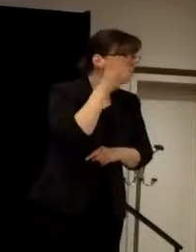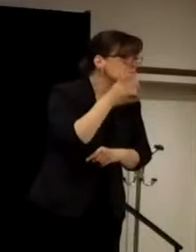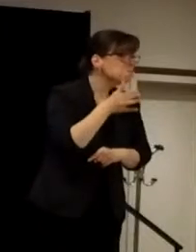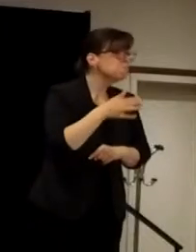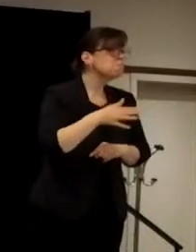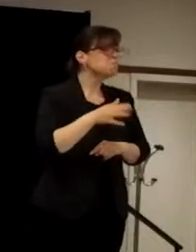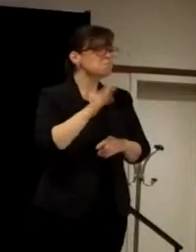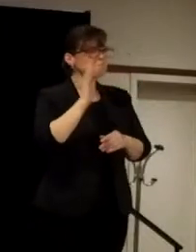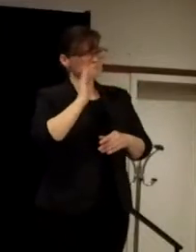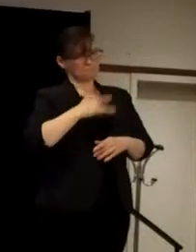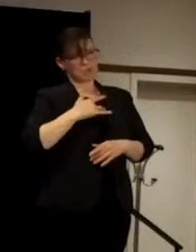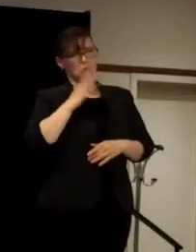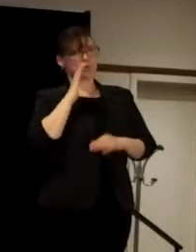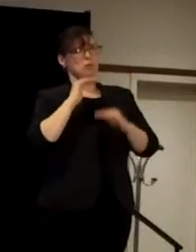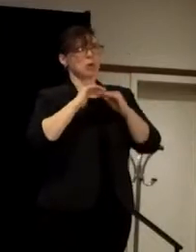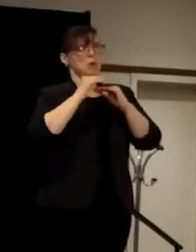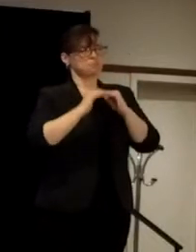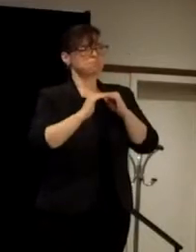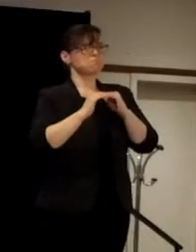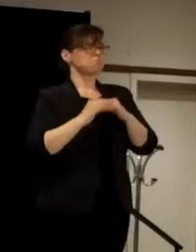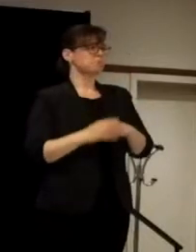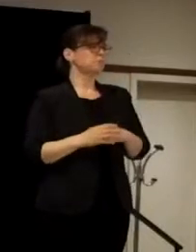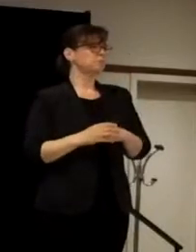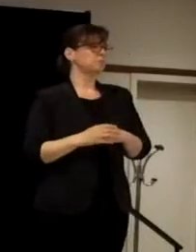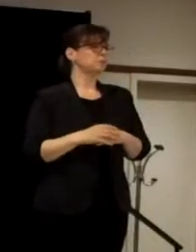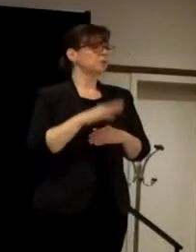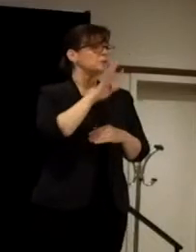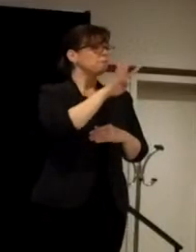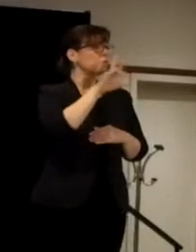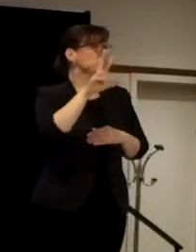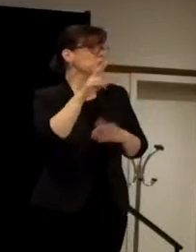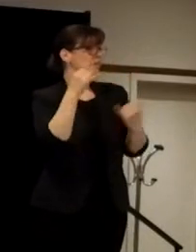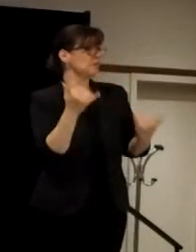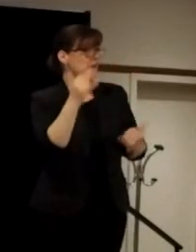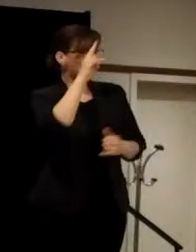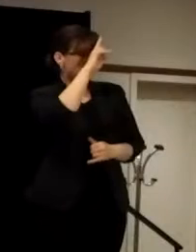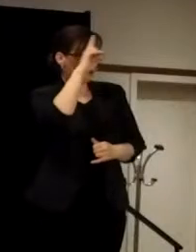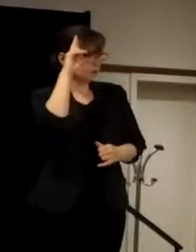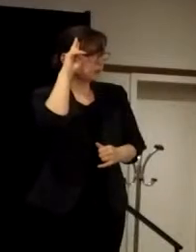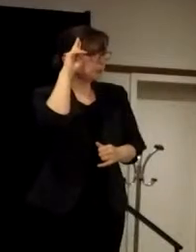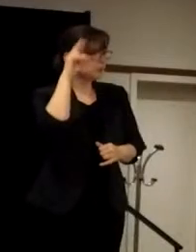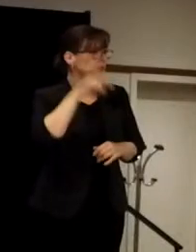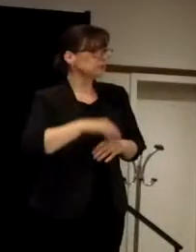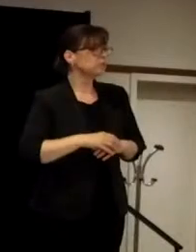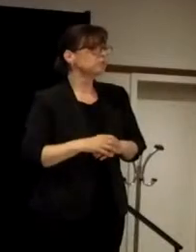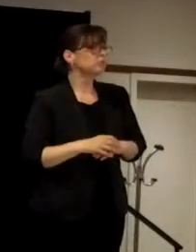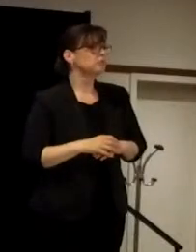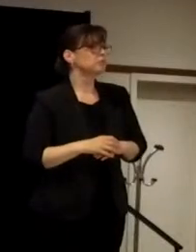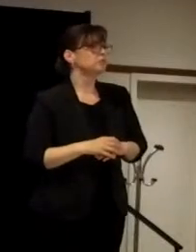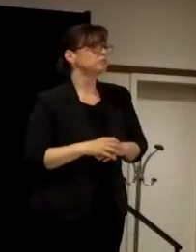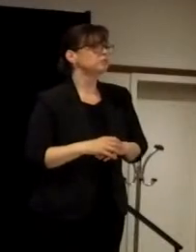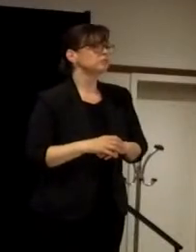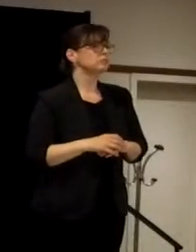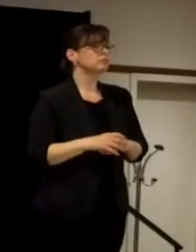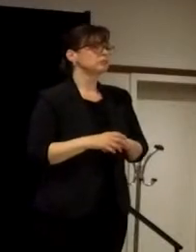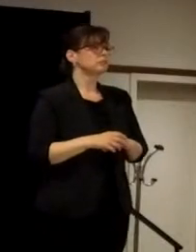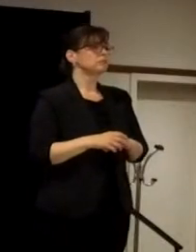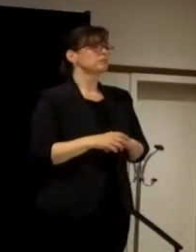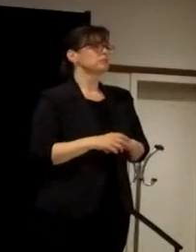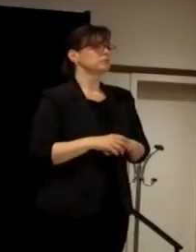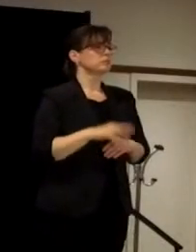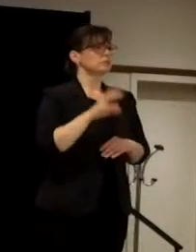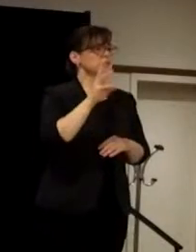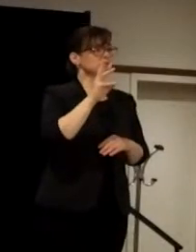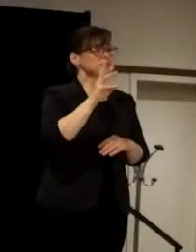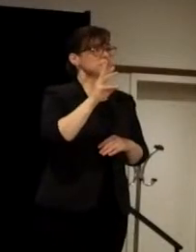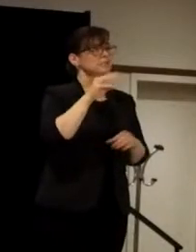meaningful. But 43 residents in the hospital this morning, 6 in the ICU.